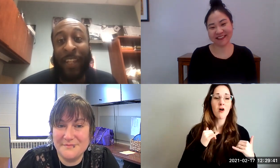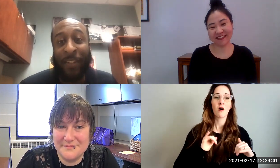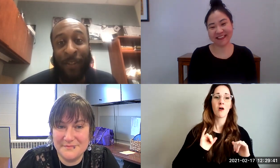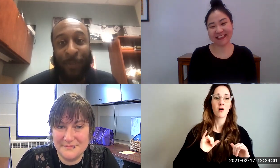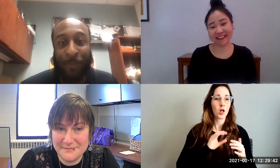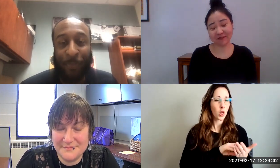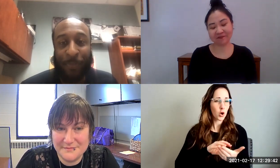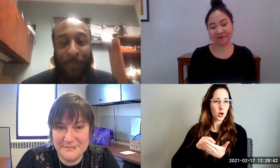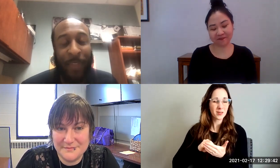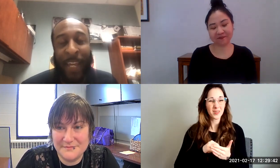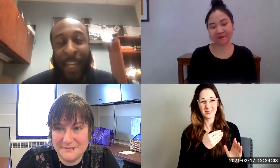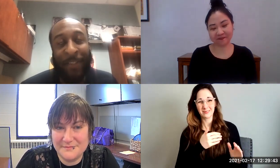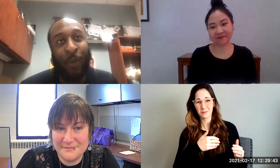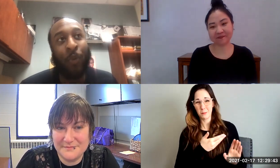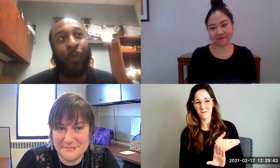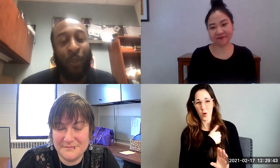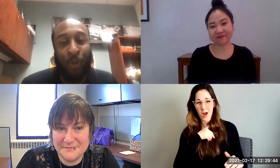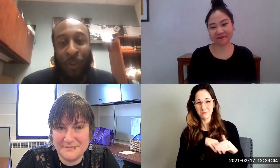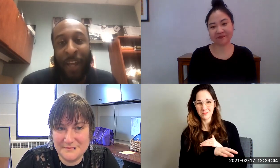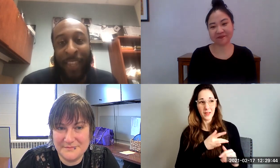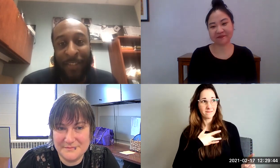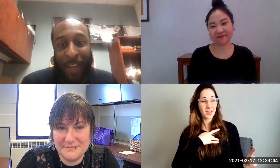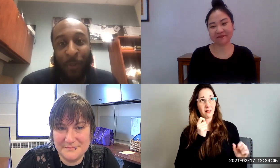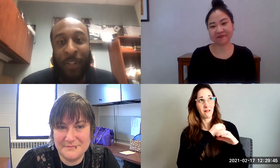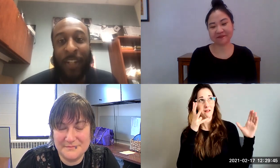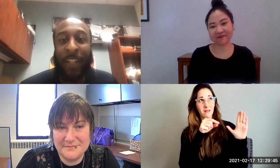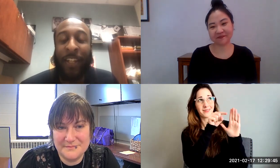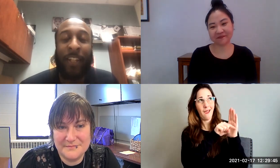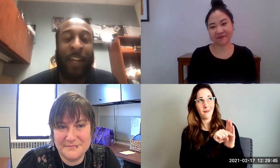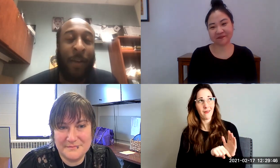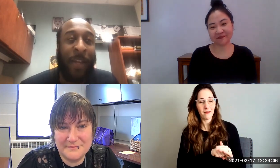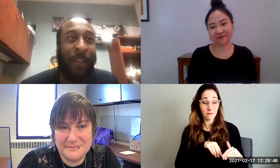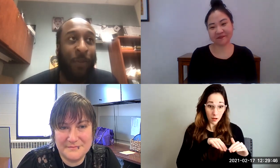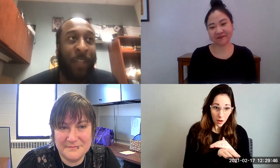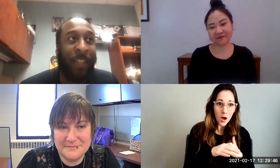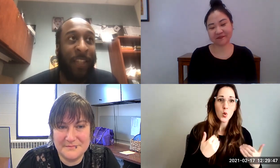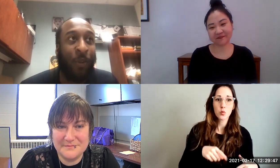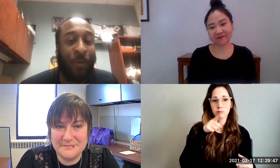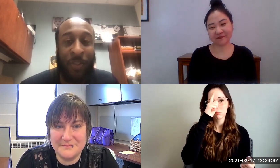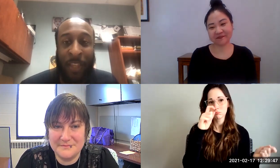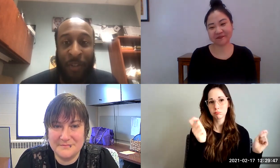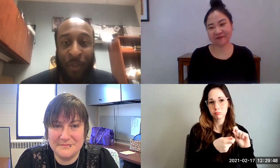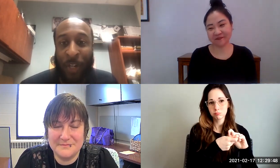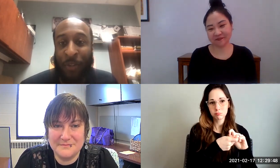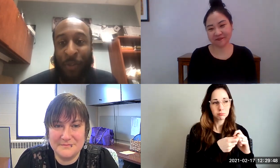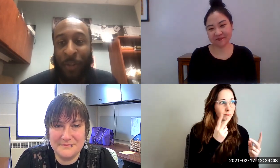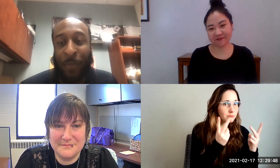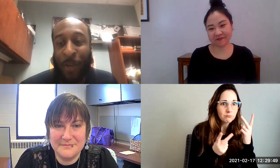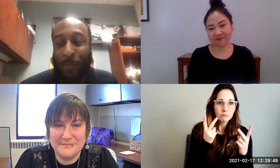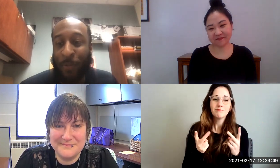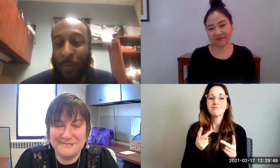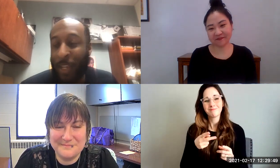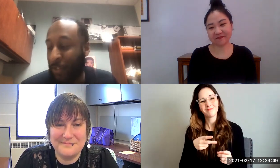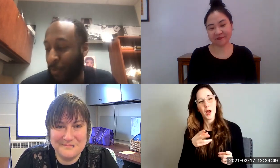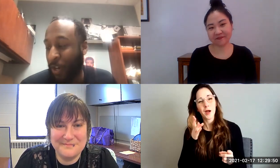all negative. And so when we do try things out, I do think that, you see that joy that you're talking